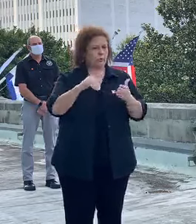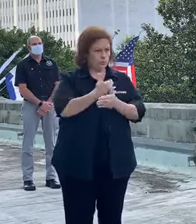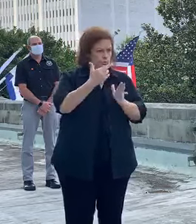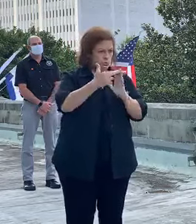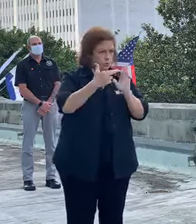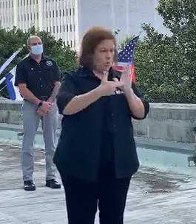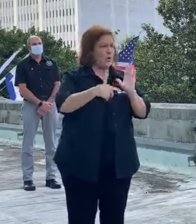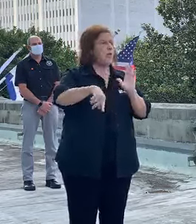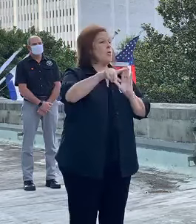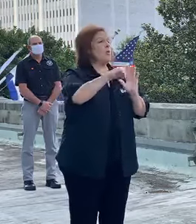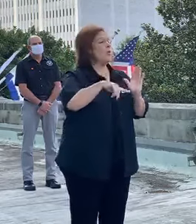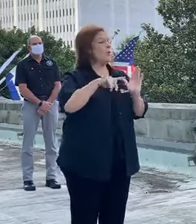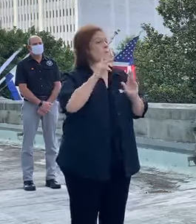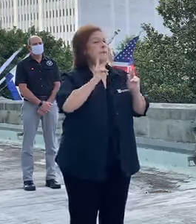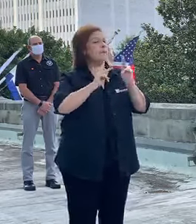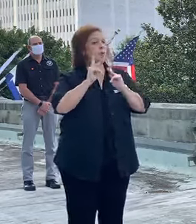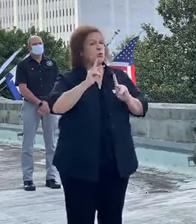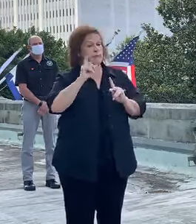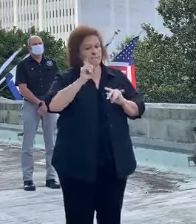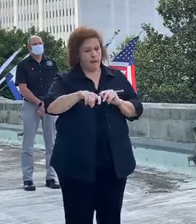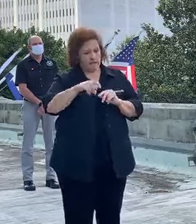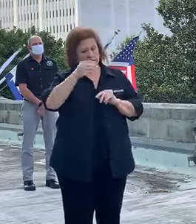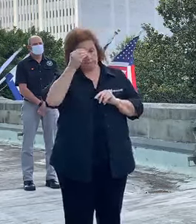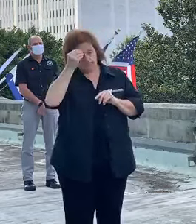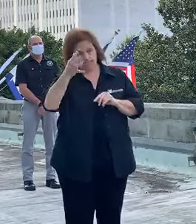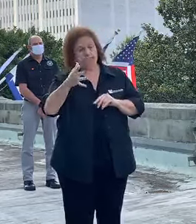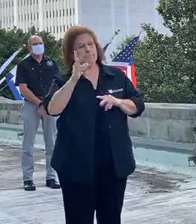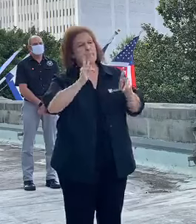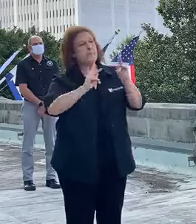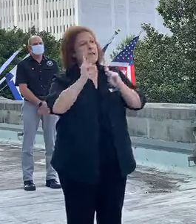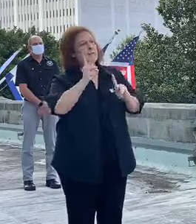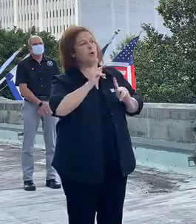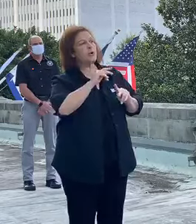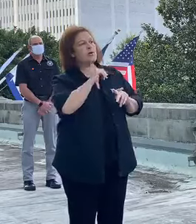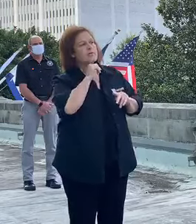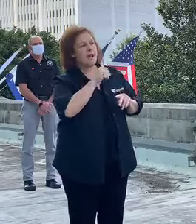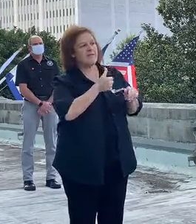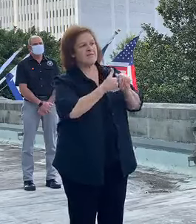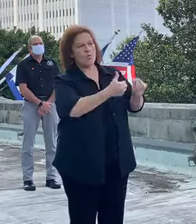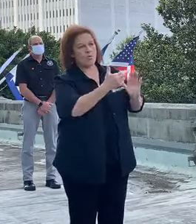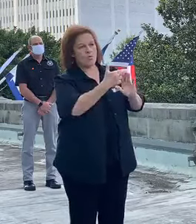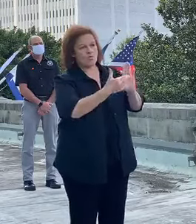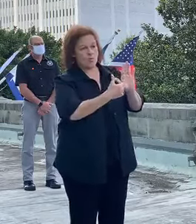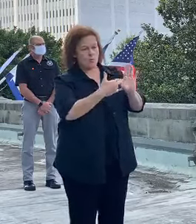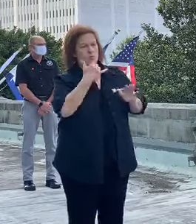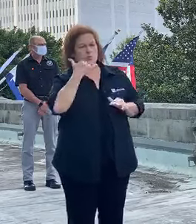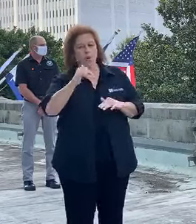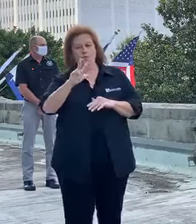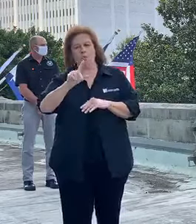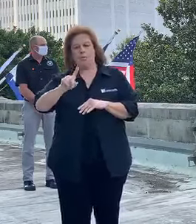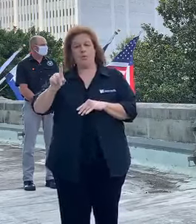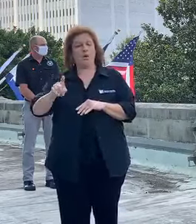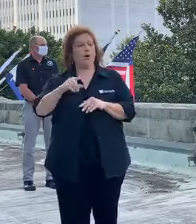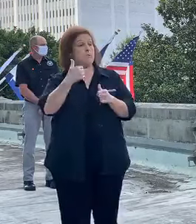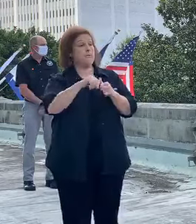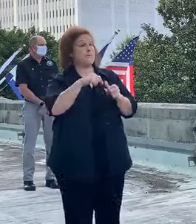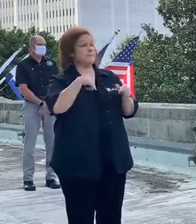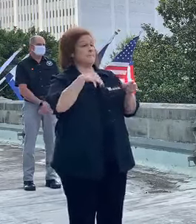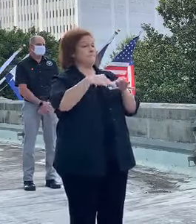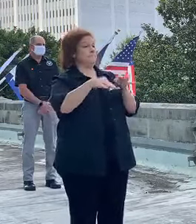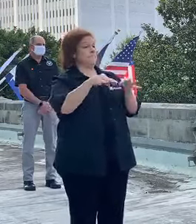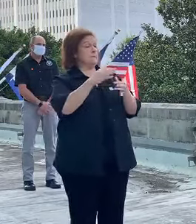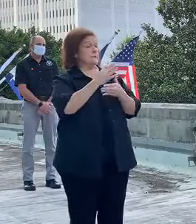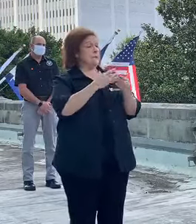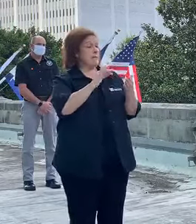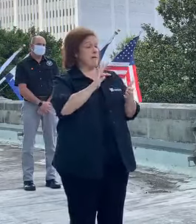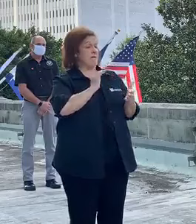residents should continue to report non-compliance to 311. As we indicated at the beginning of this process, some